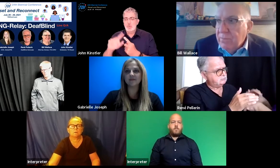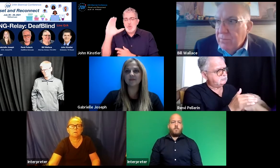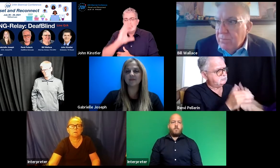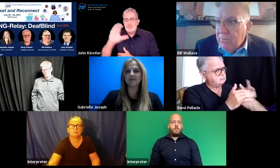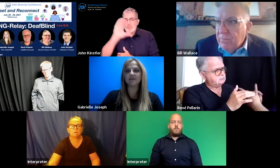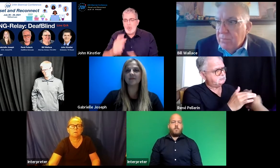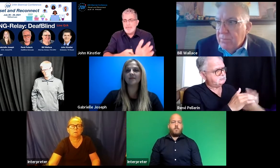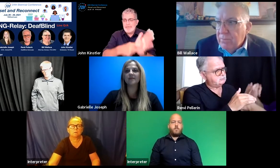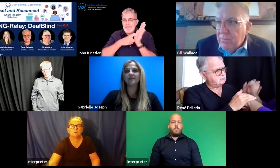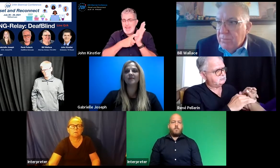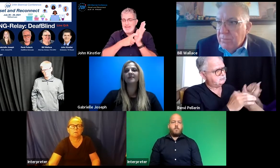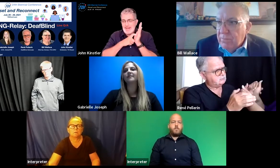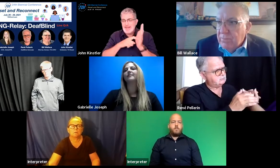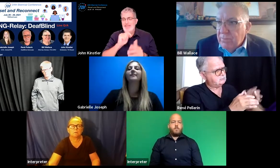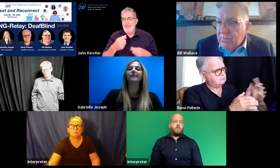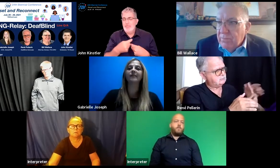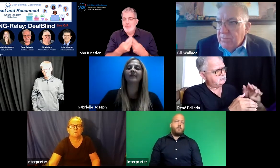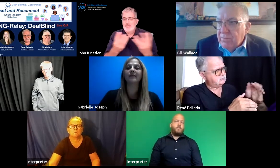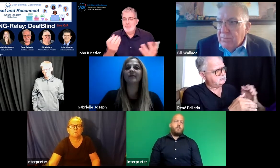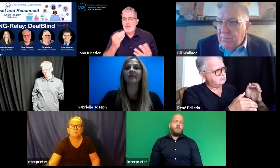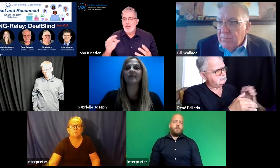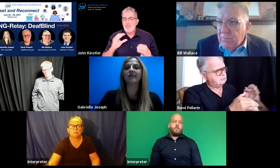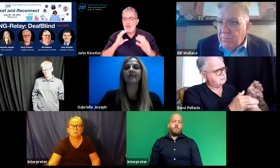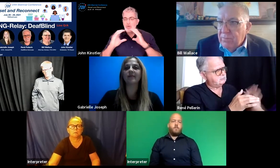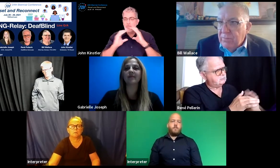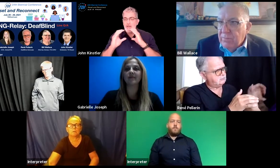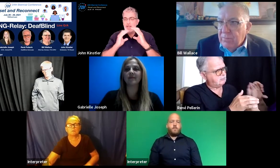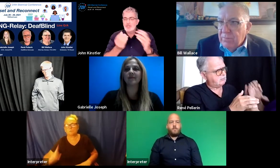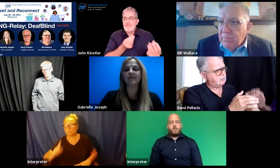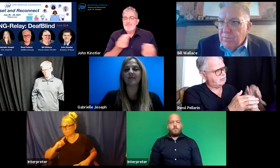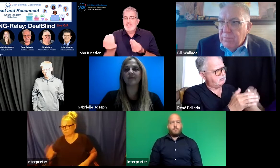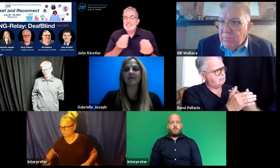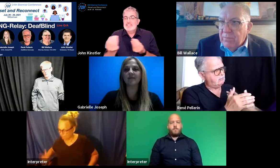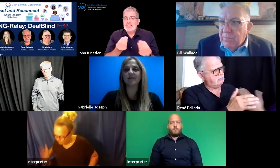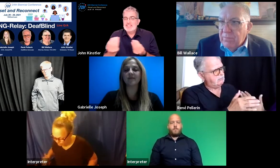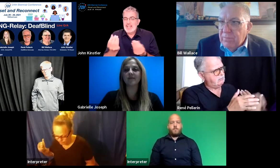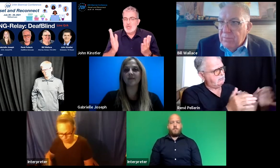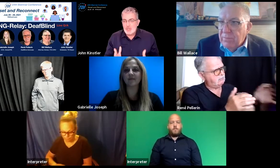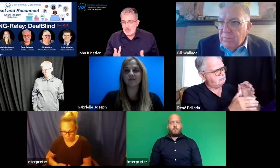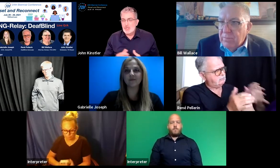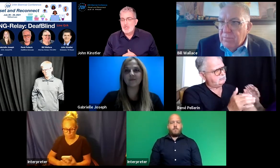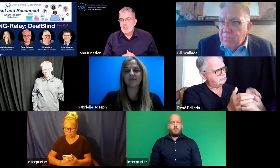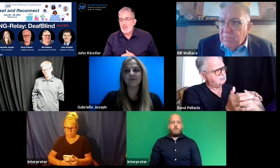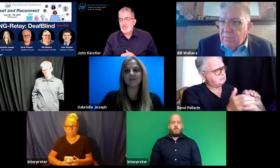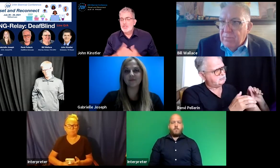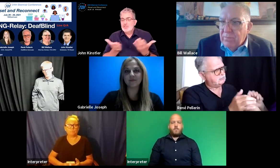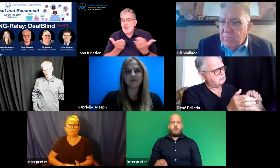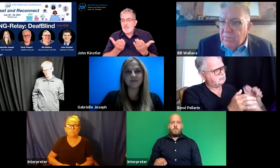work with the FCC to explore mandated and provide the communication